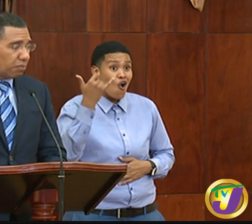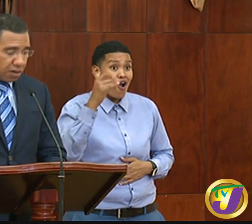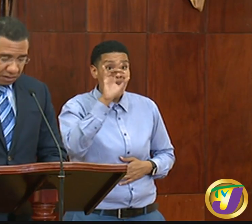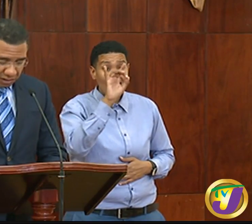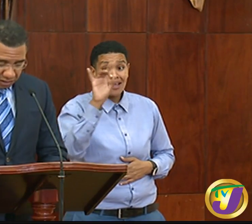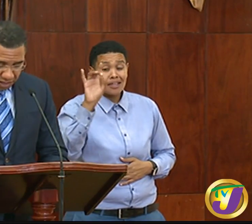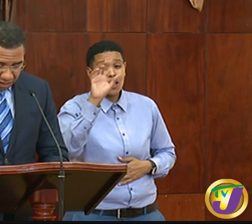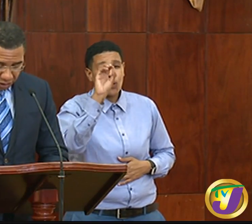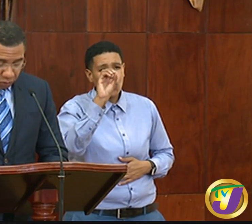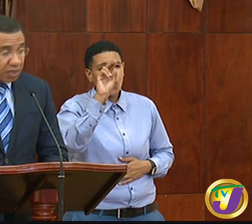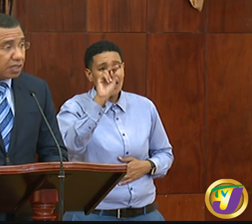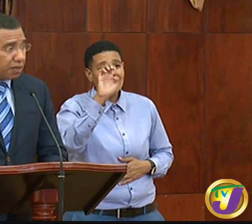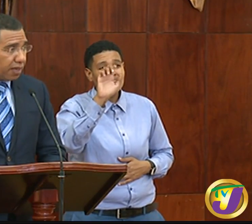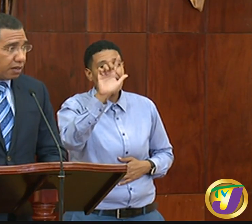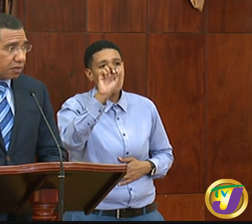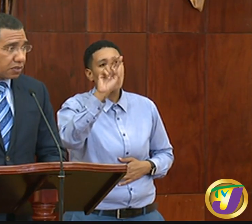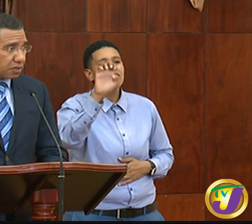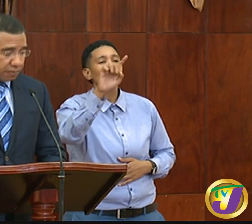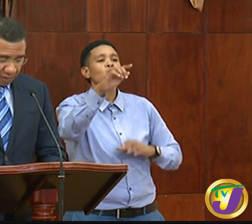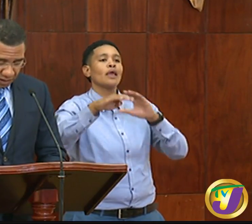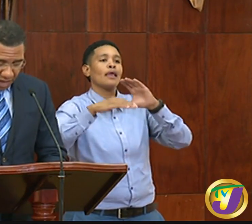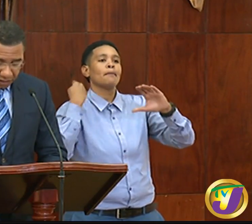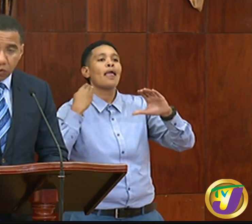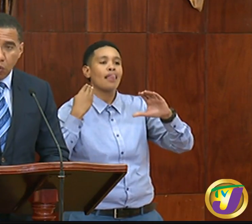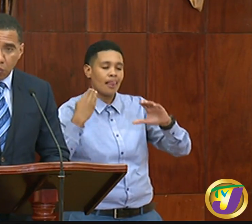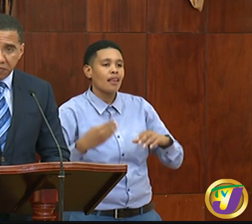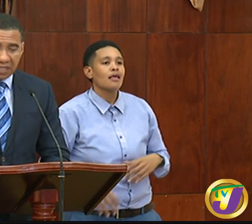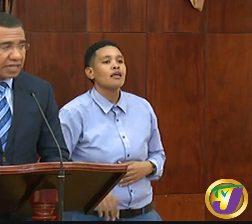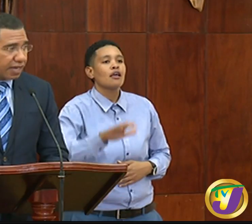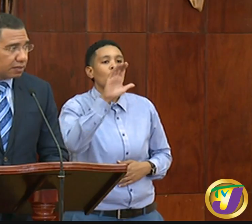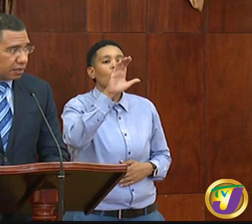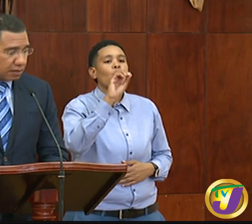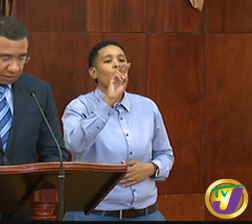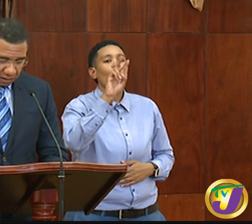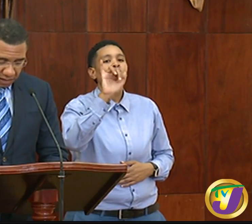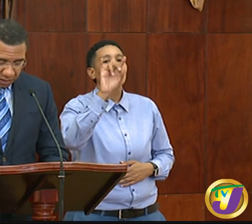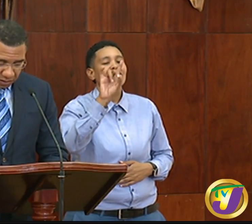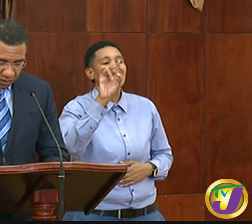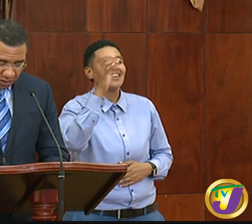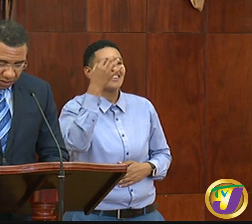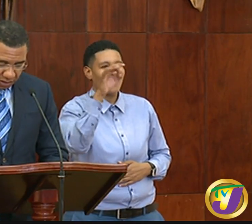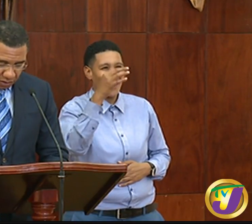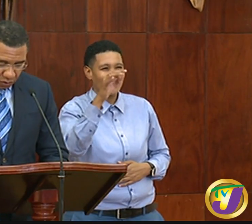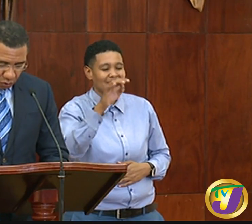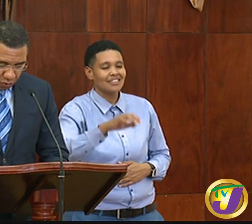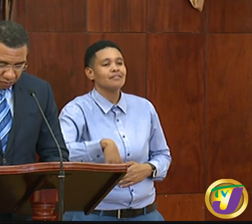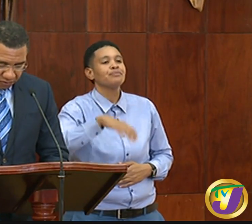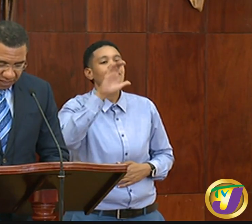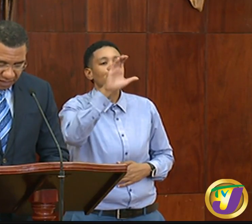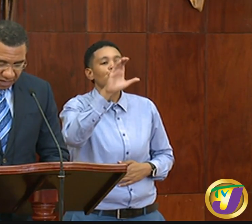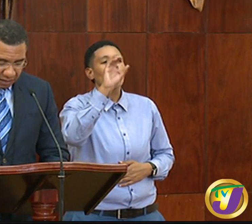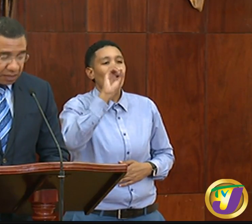the number, then they should email us at COVID-19, that is